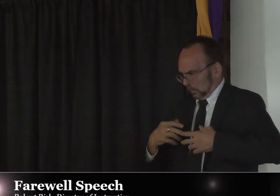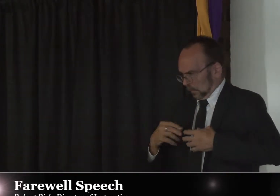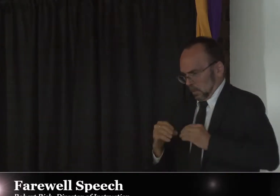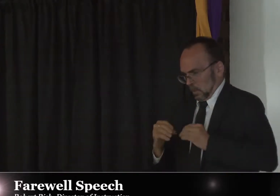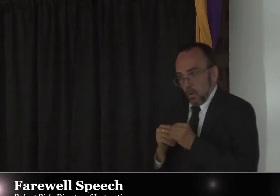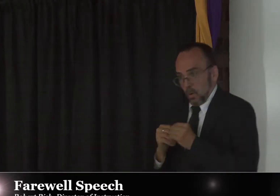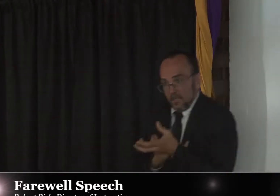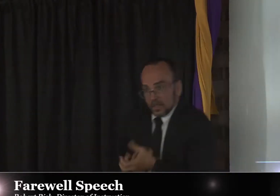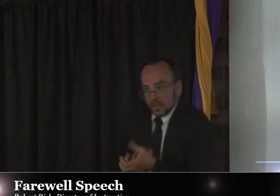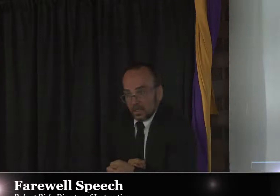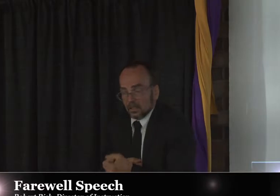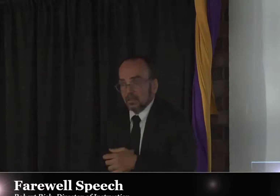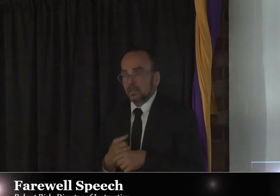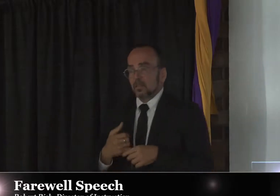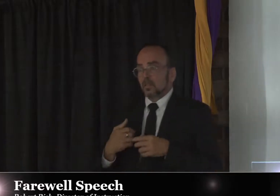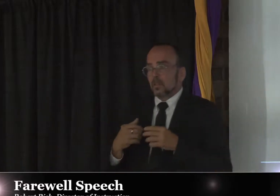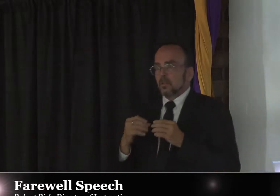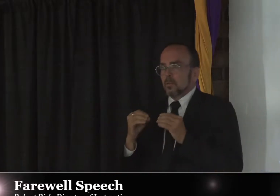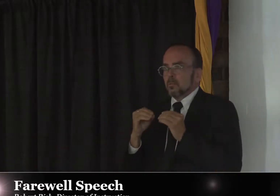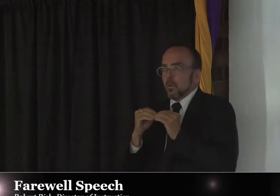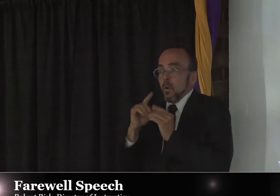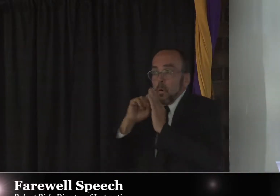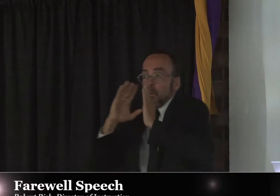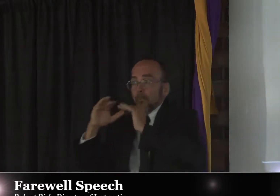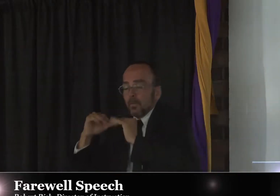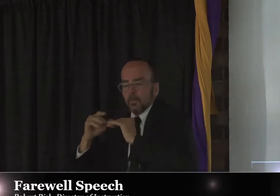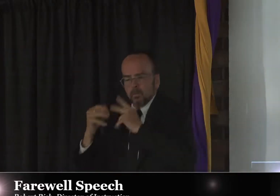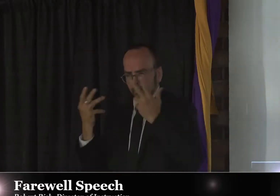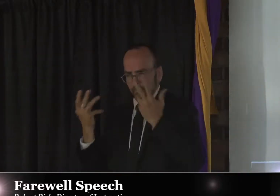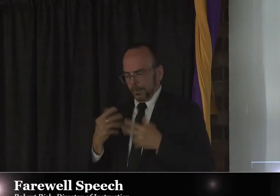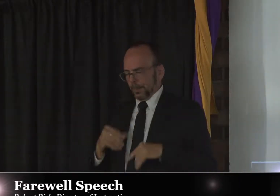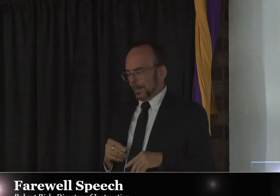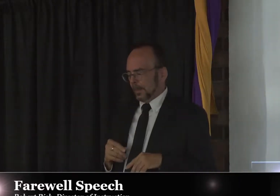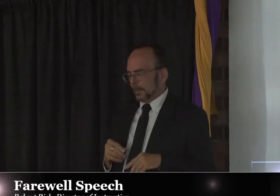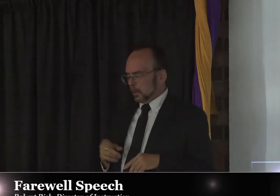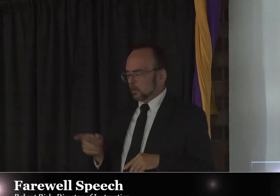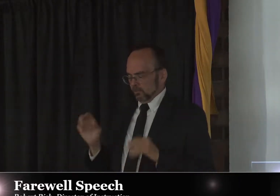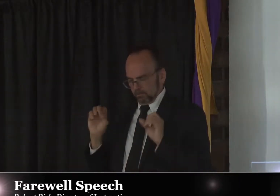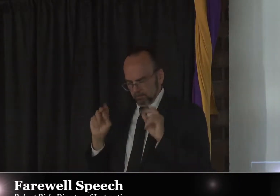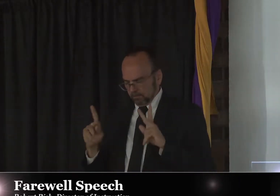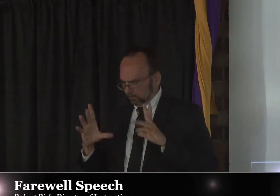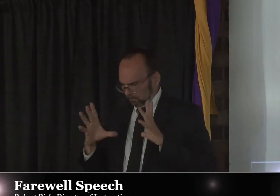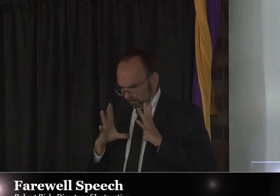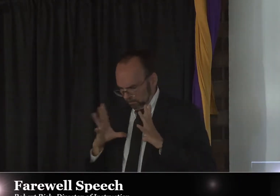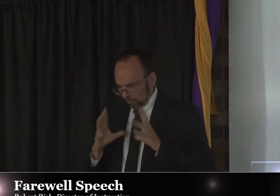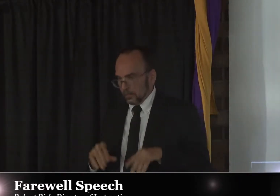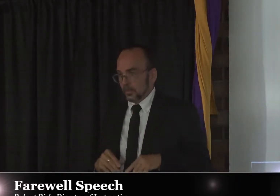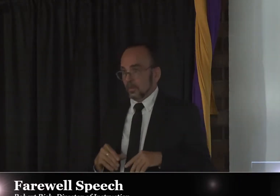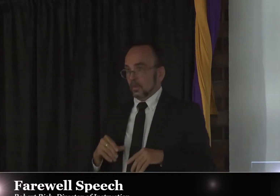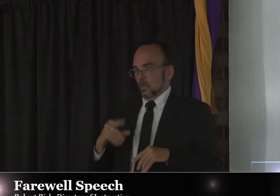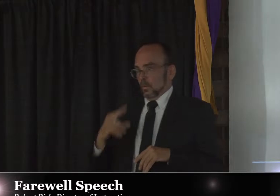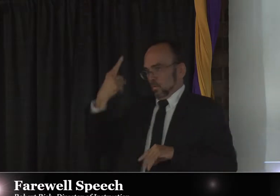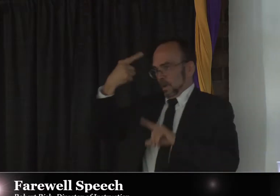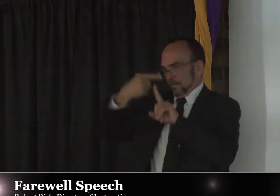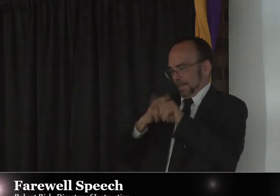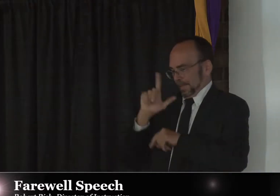I analyzed more confidence, more hopeful. She thought, okay. 1